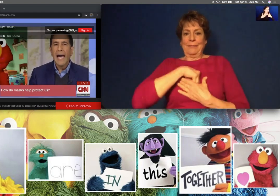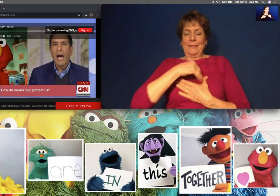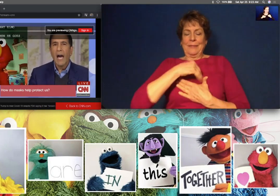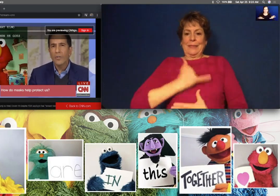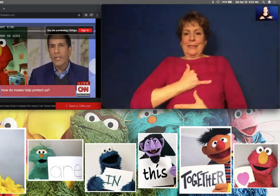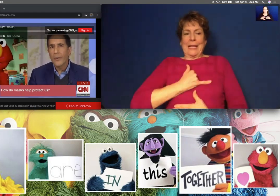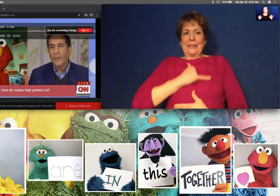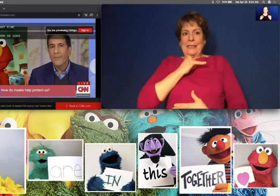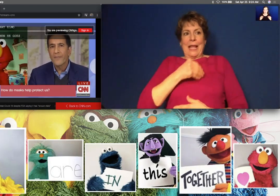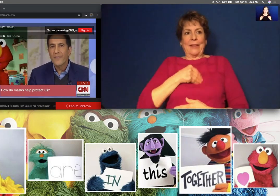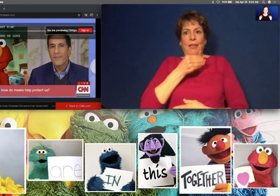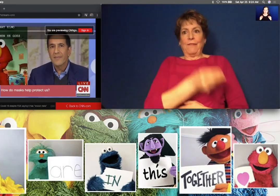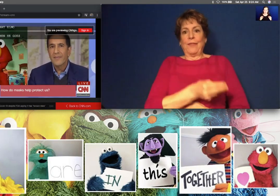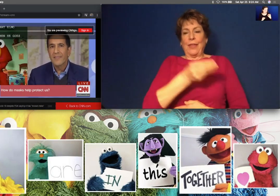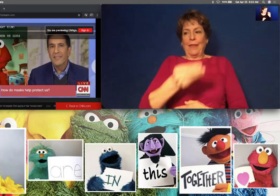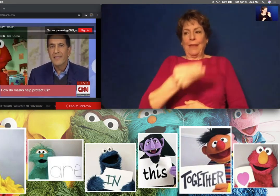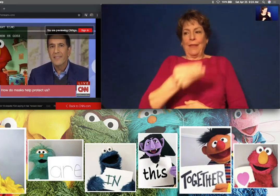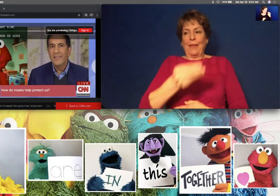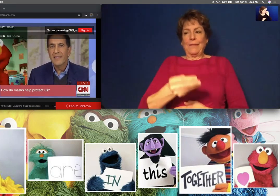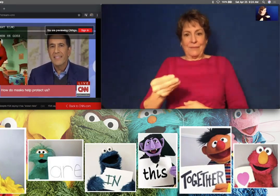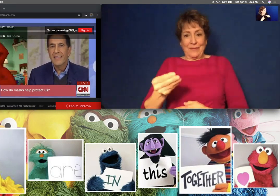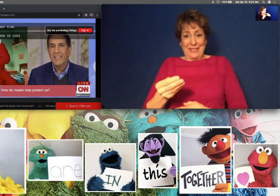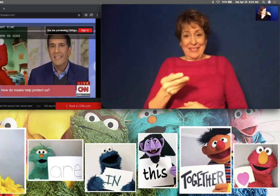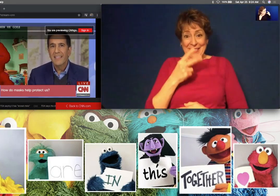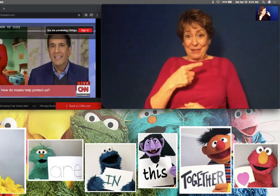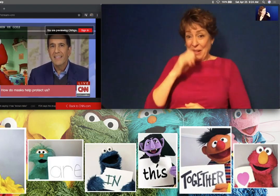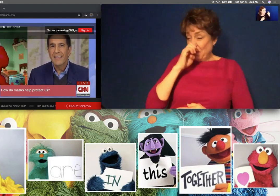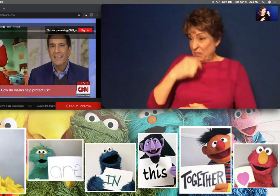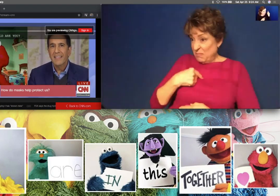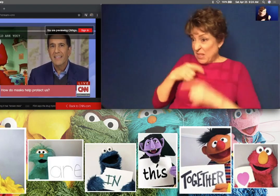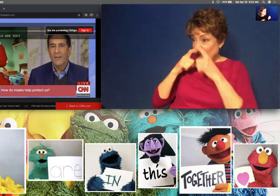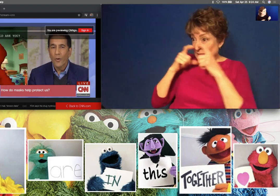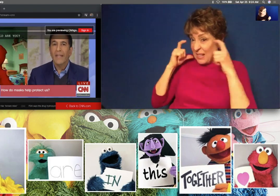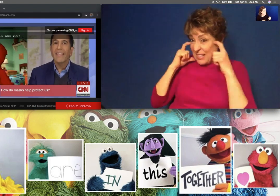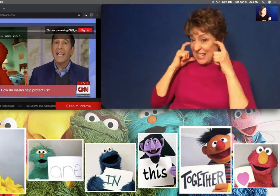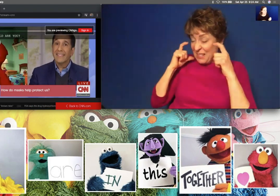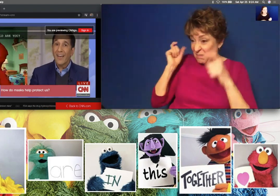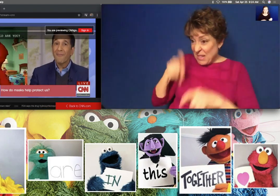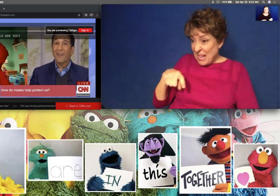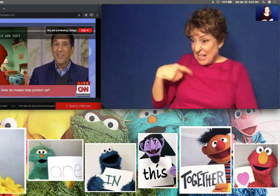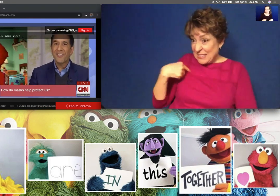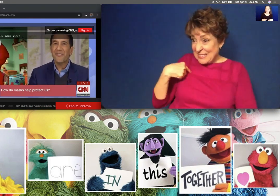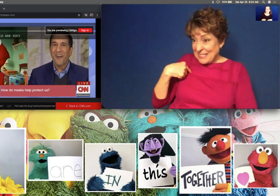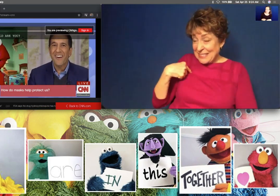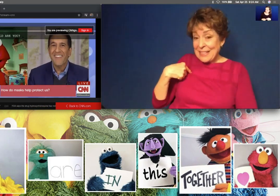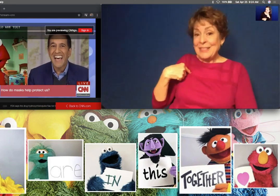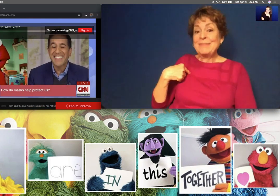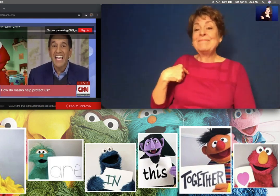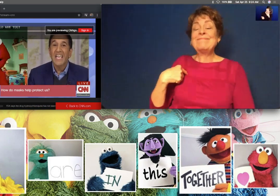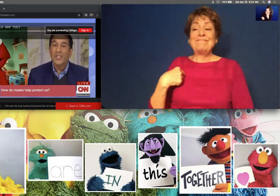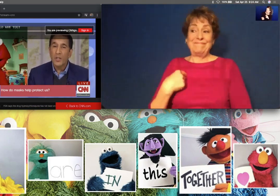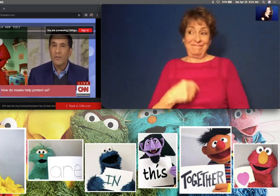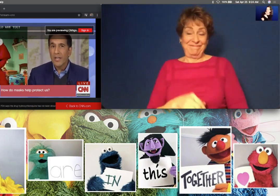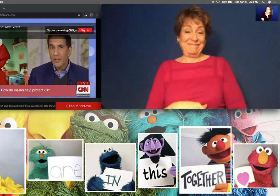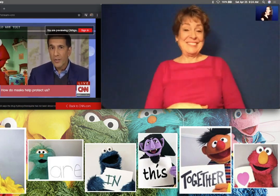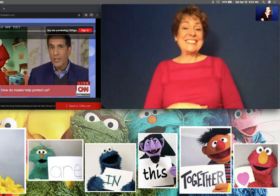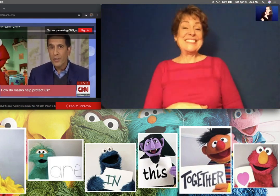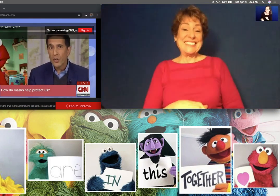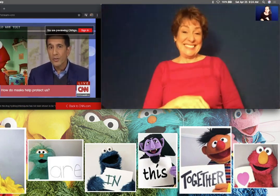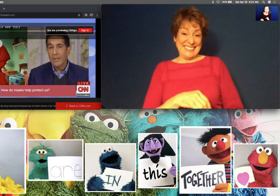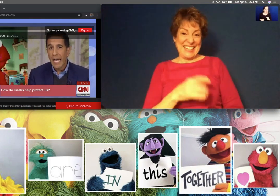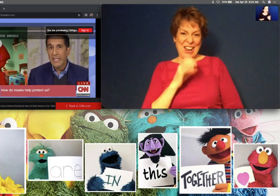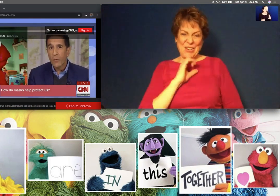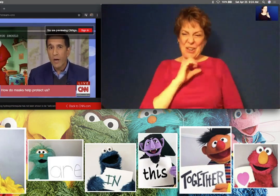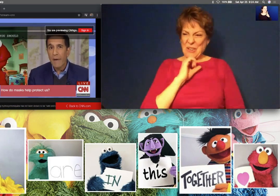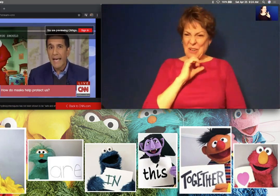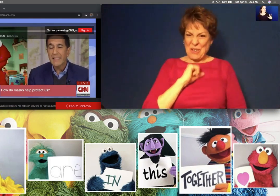Elmo, how old are you? Oh, Elmo's 3.5. Well, then, yes, Elmo, you should wear a mask. Children under 2 years